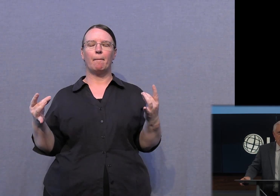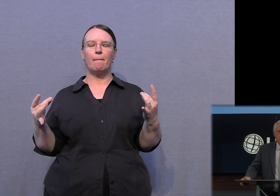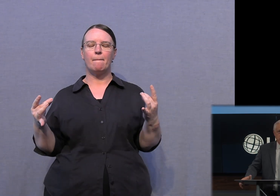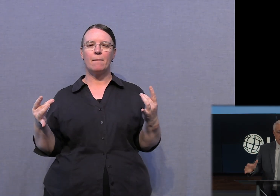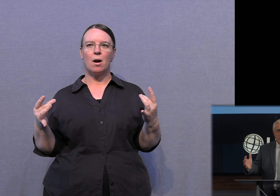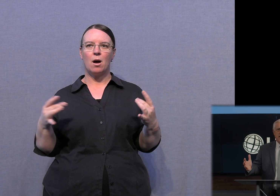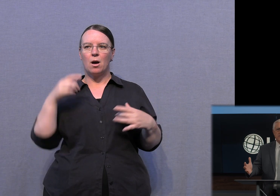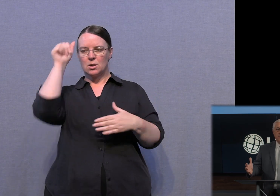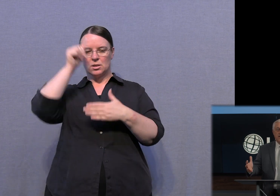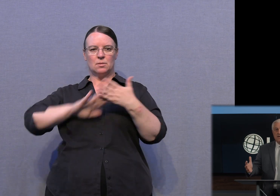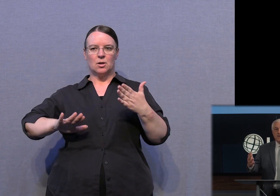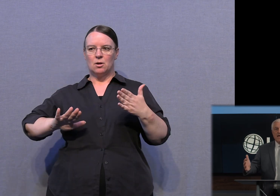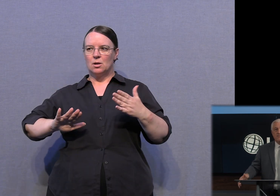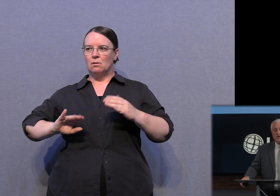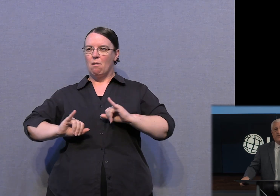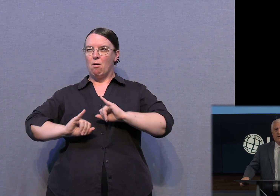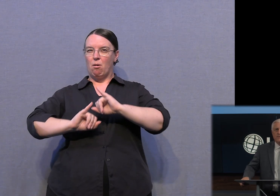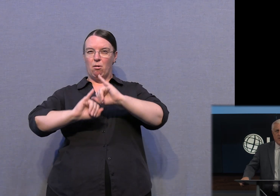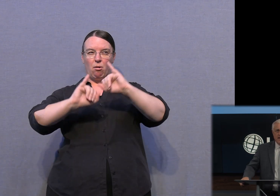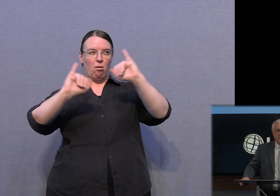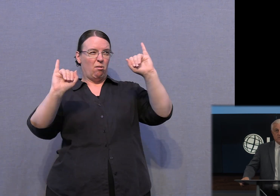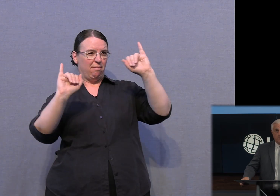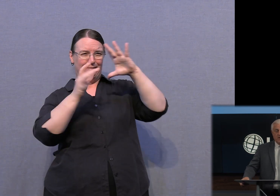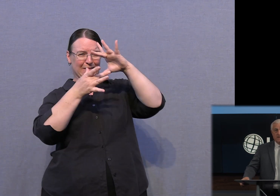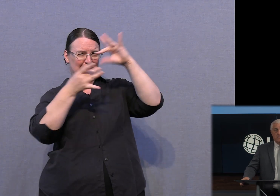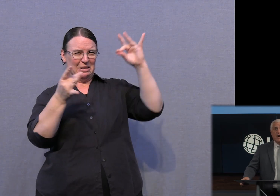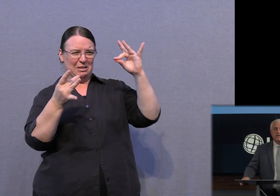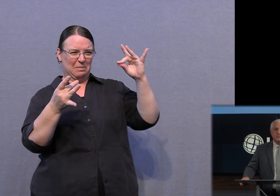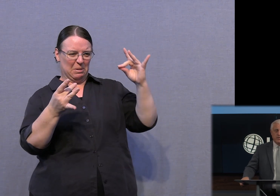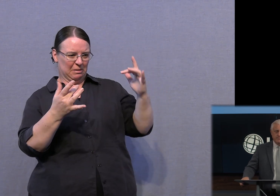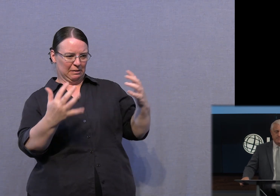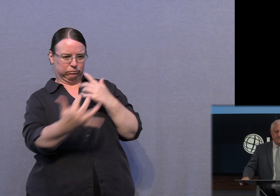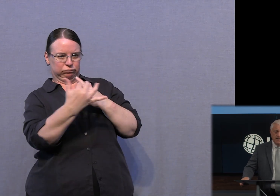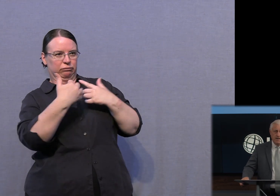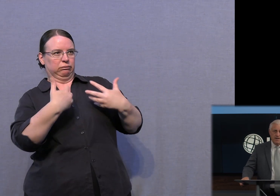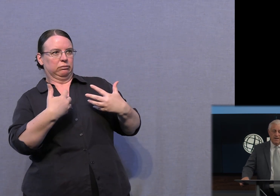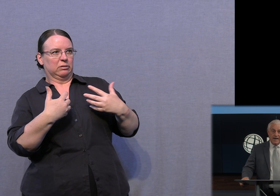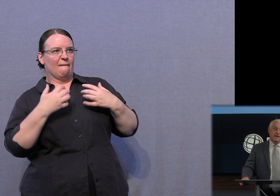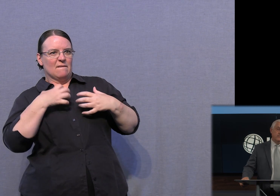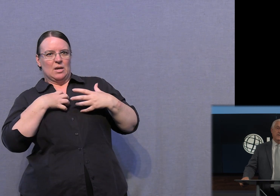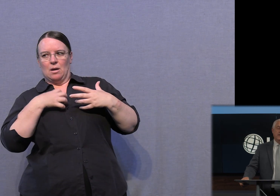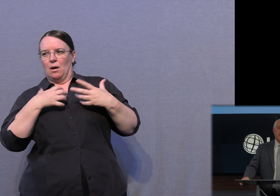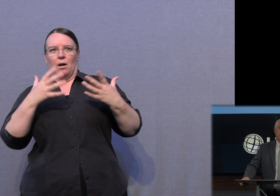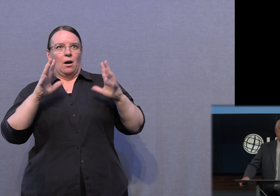It shocked him, surprised him. He became fearful and afraid. It was apparently a demonic spirit.